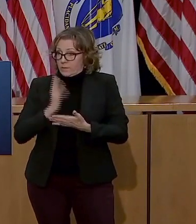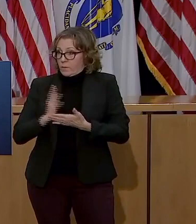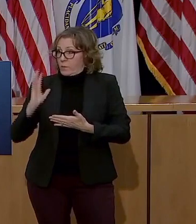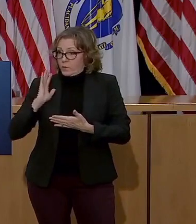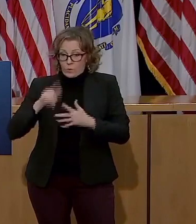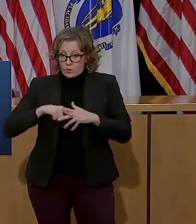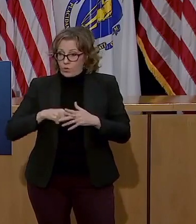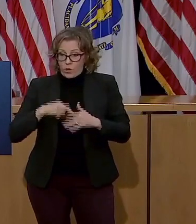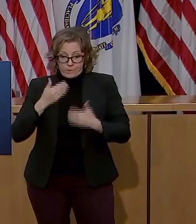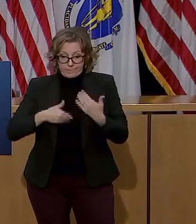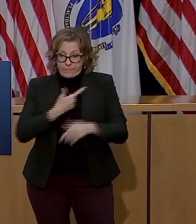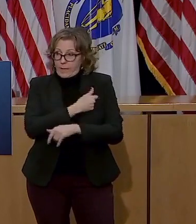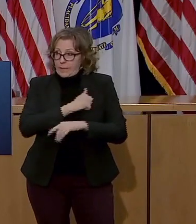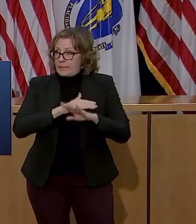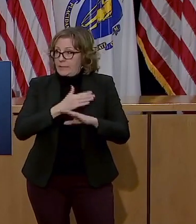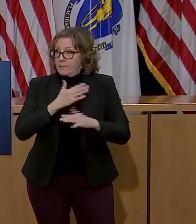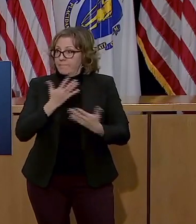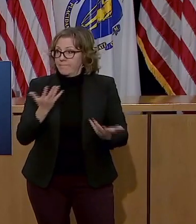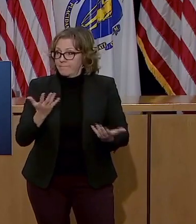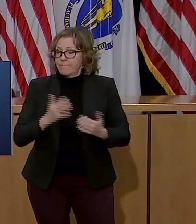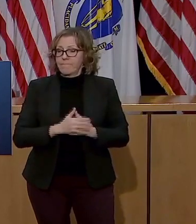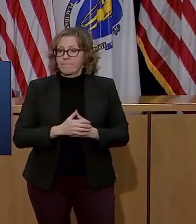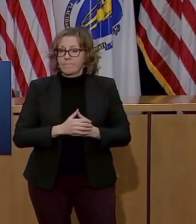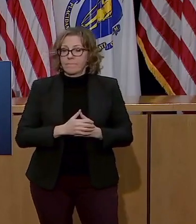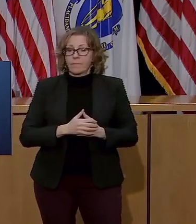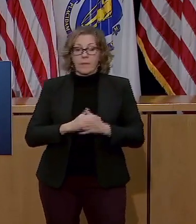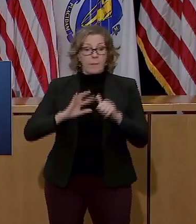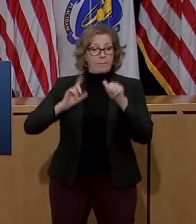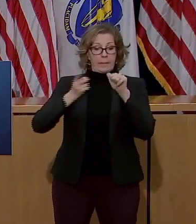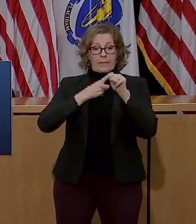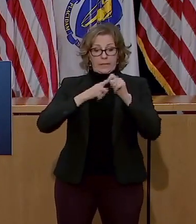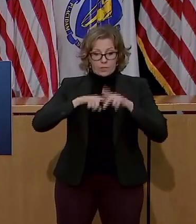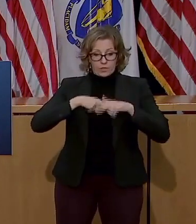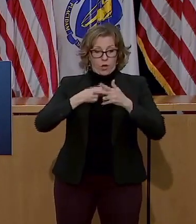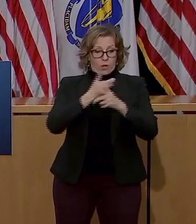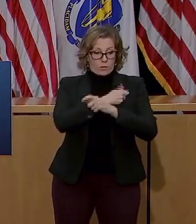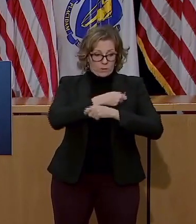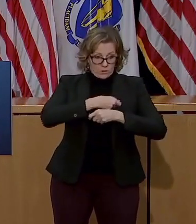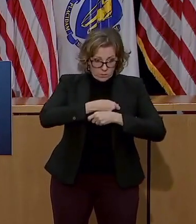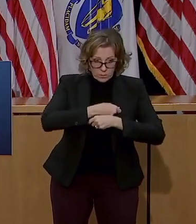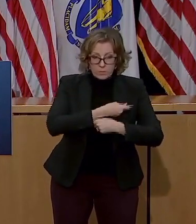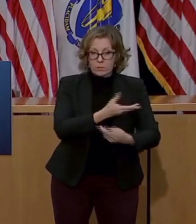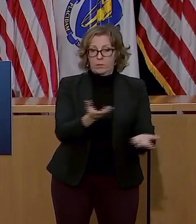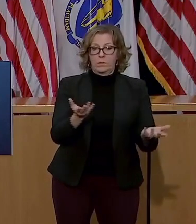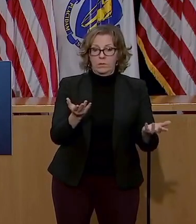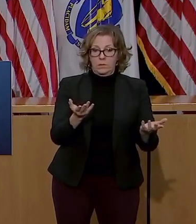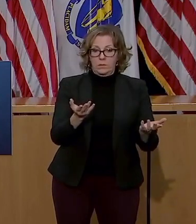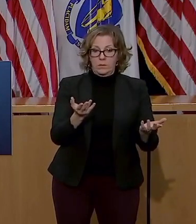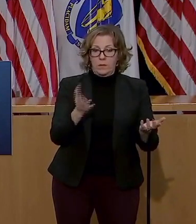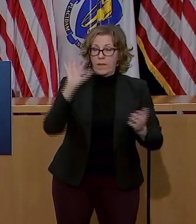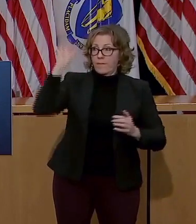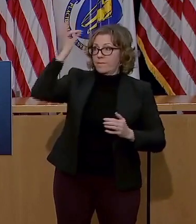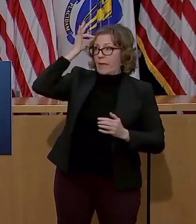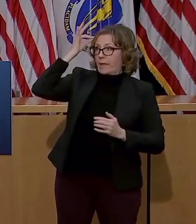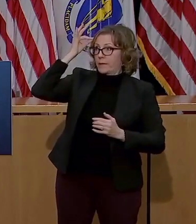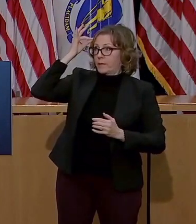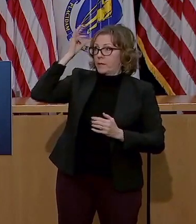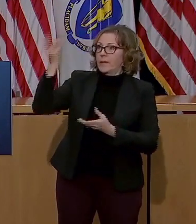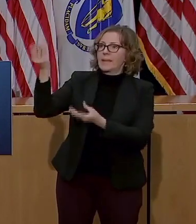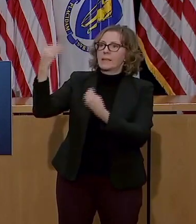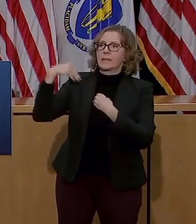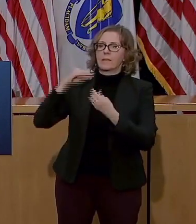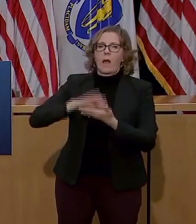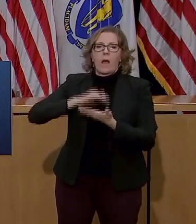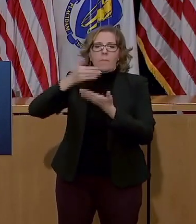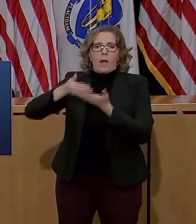And in the beginning, because you don't get from the federal government, the governor and I were talking about this earlier, we get like an